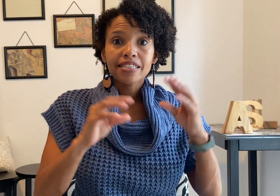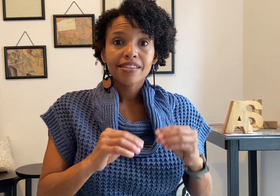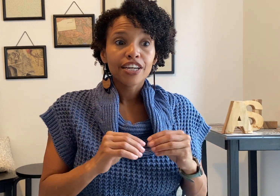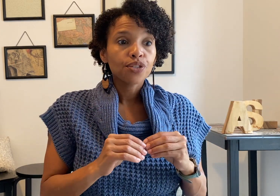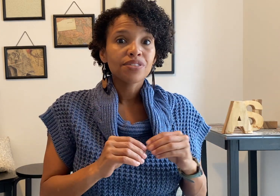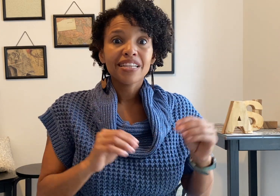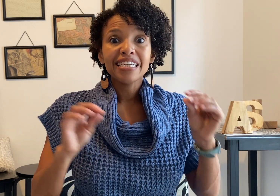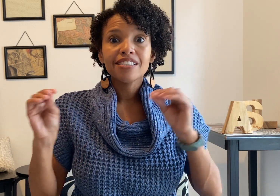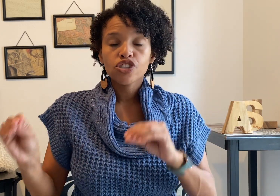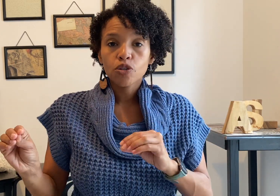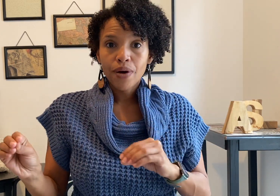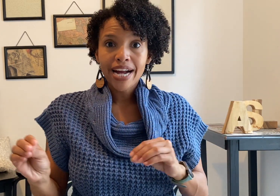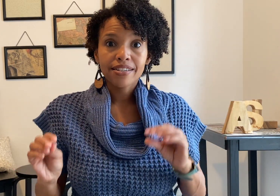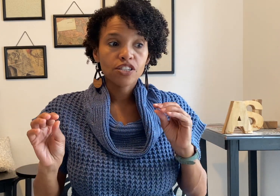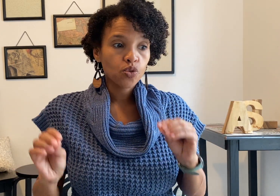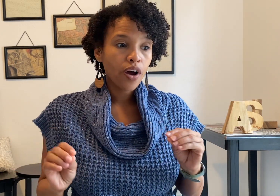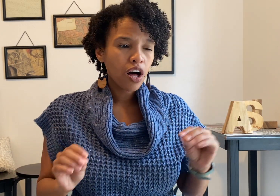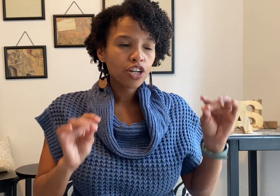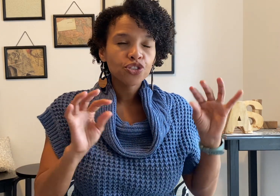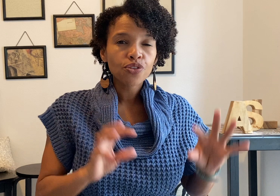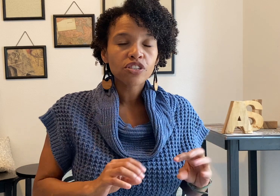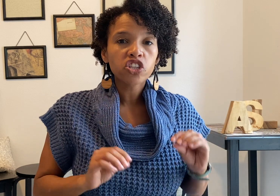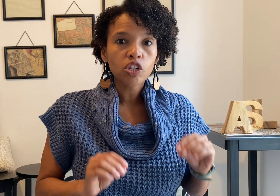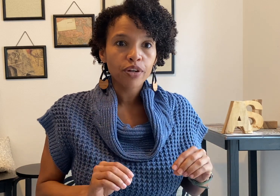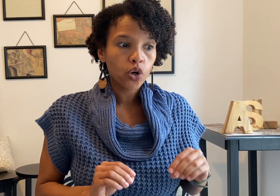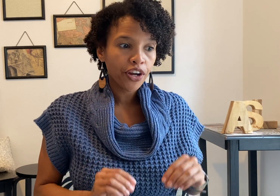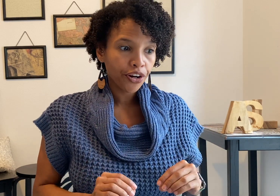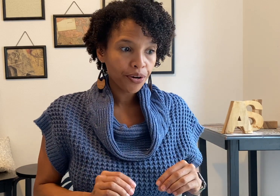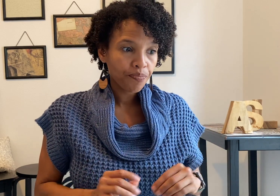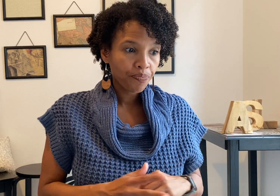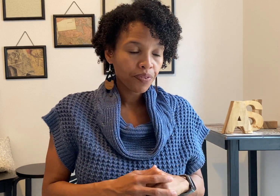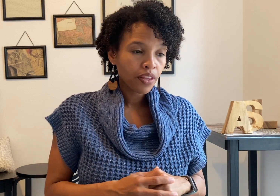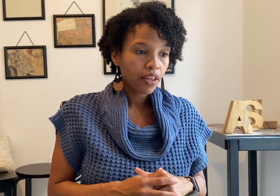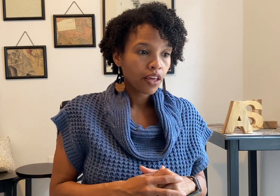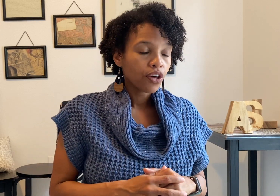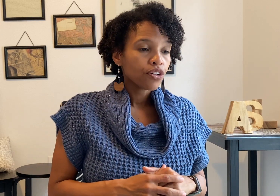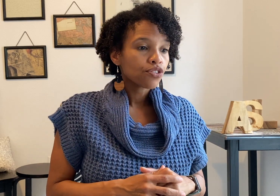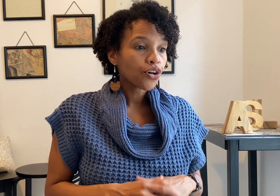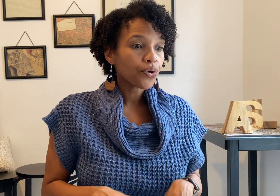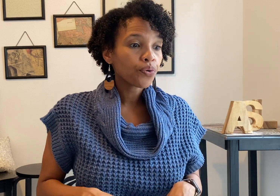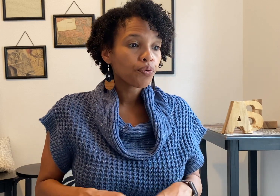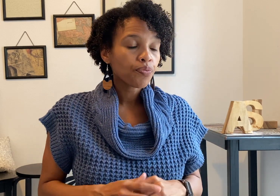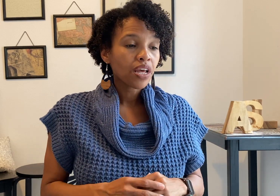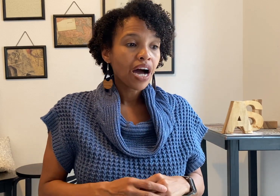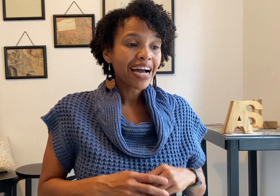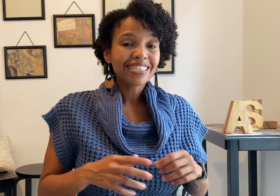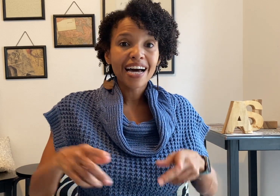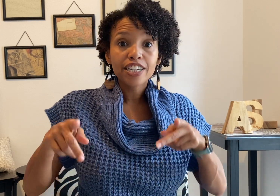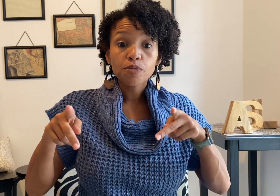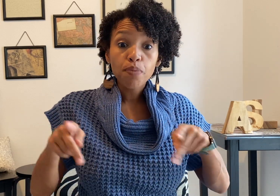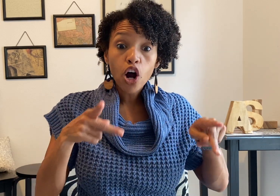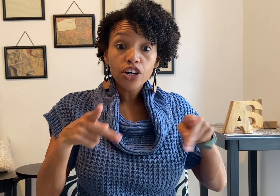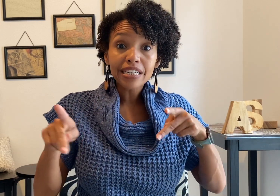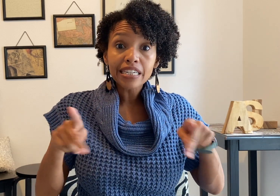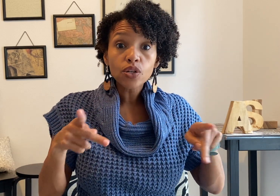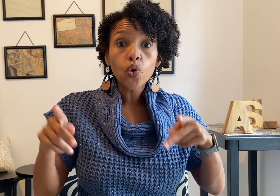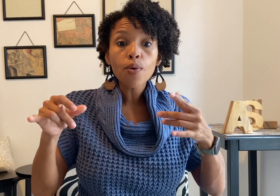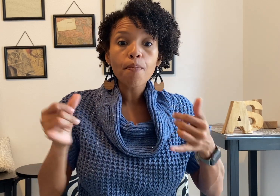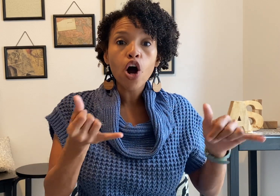that I used in the additional practice as well. I'll do those a little bit quicker. So I signed party or